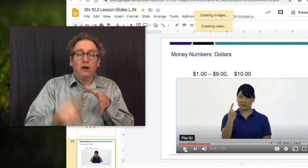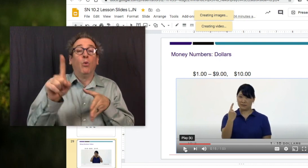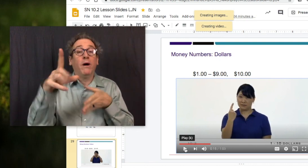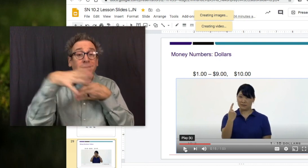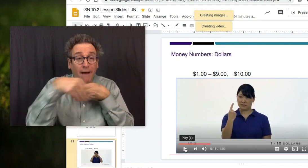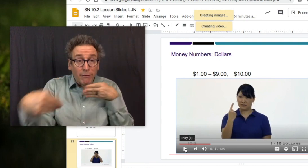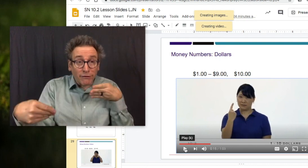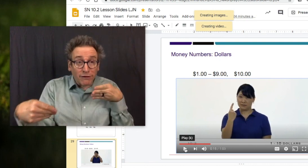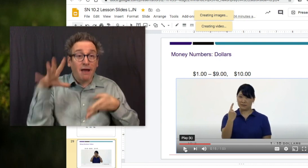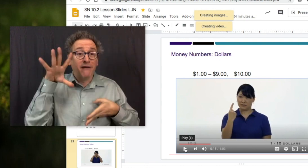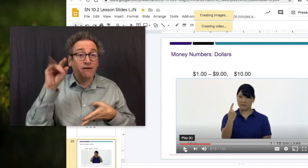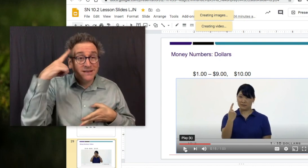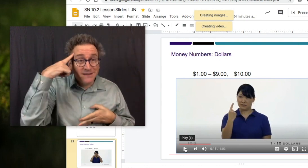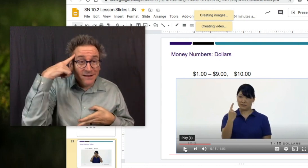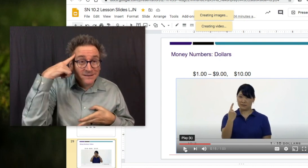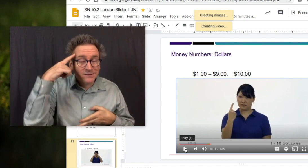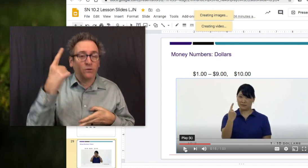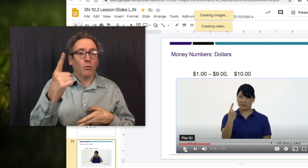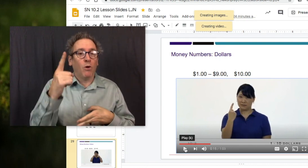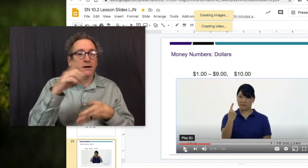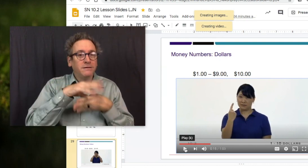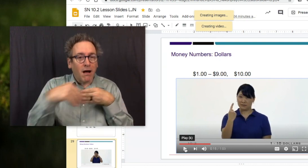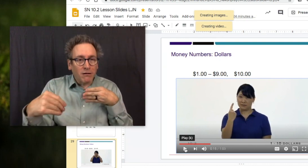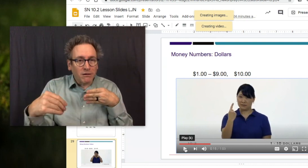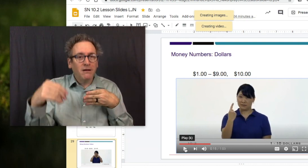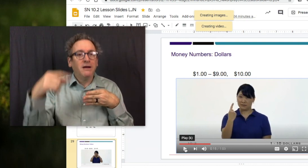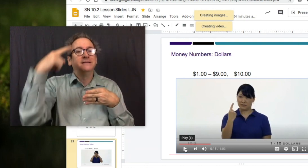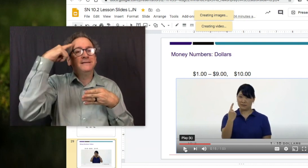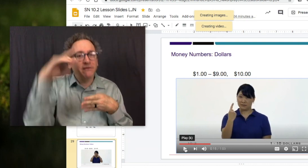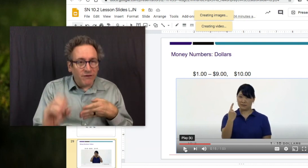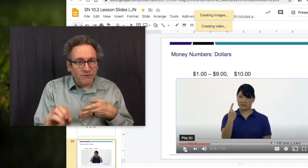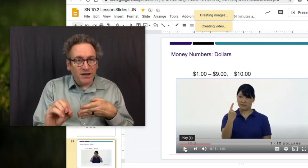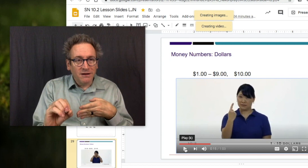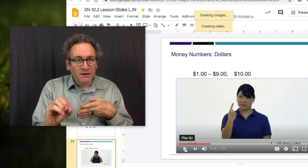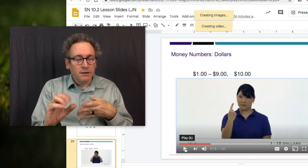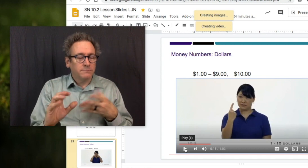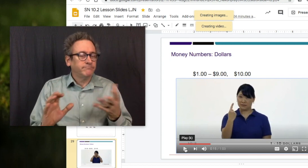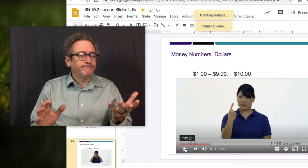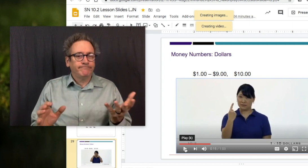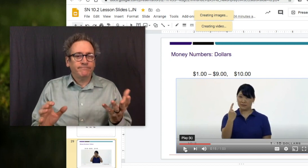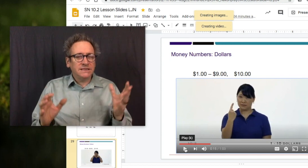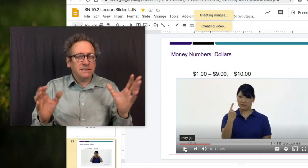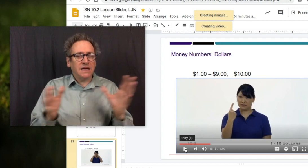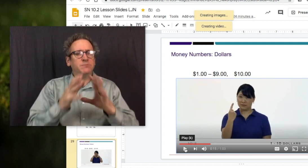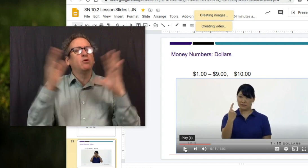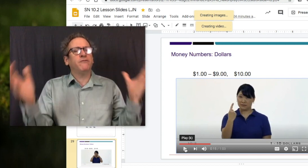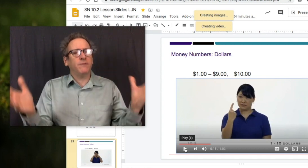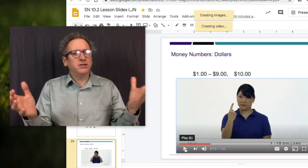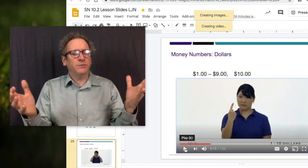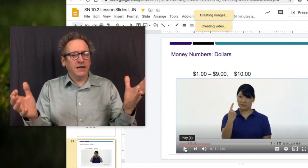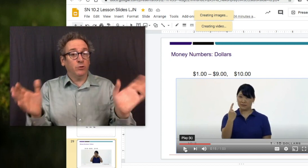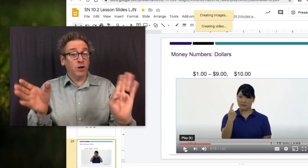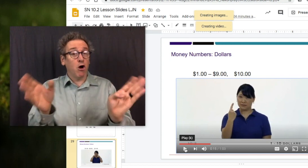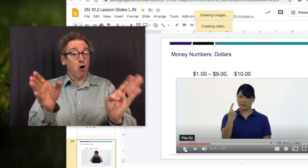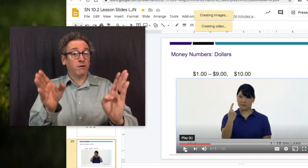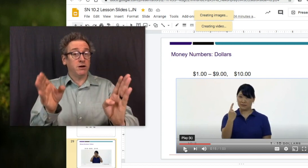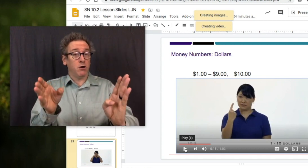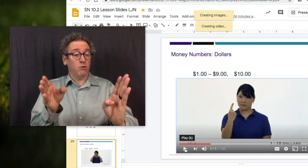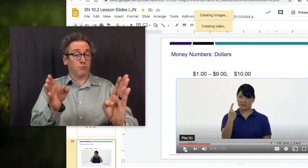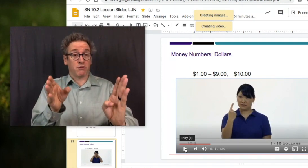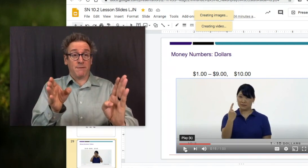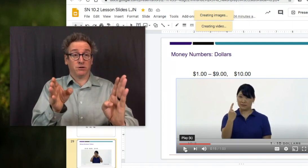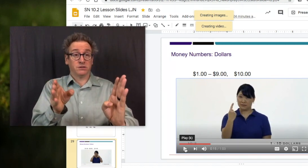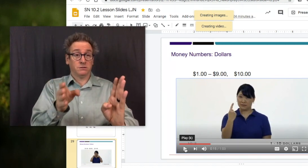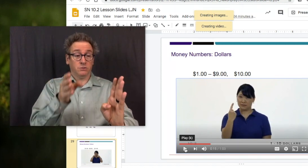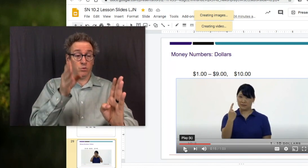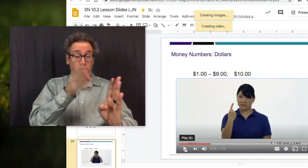cost? $1.50 or $1.50. It's more information than we need. We already know